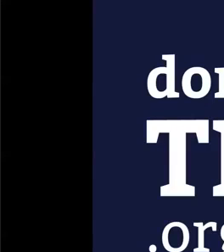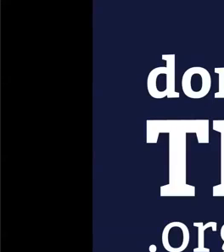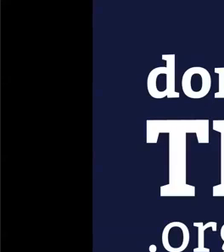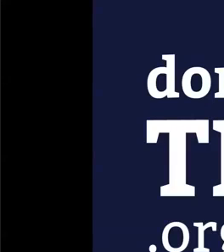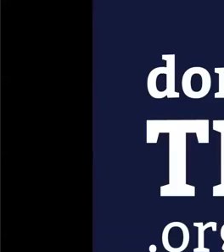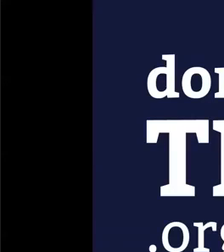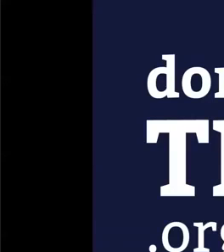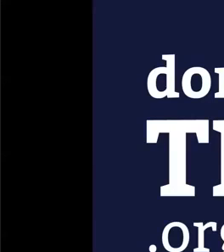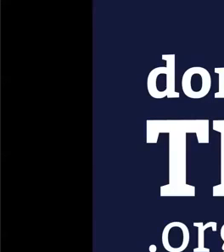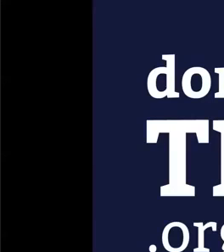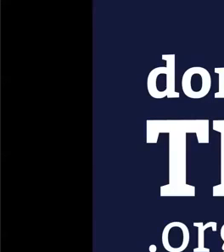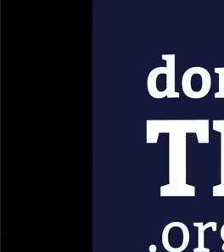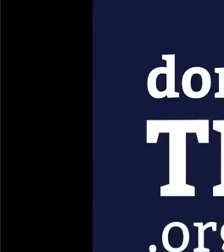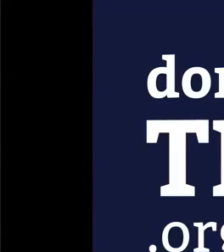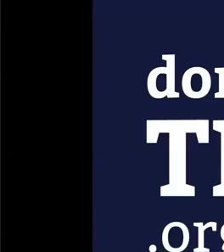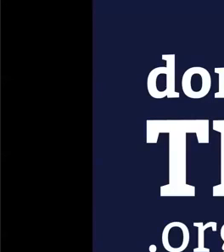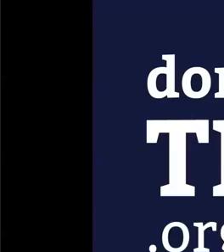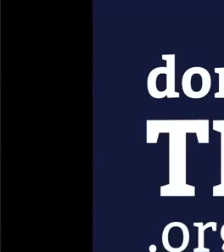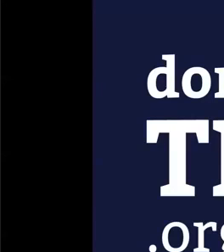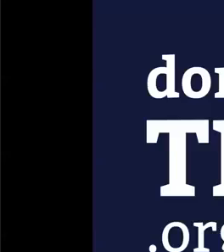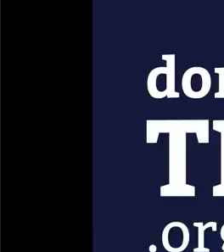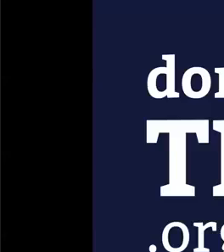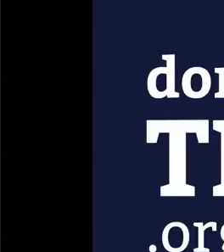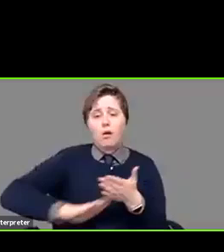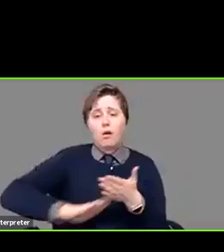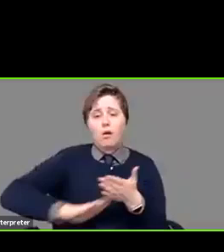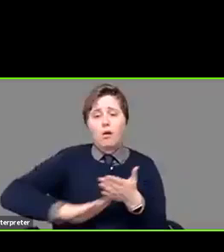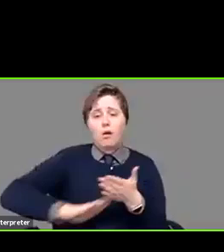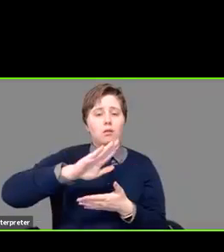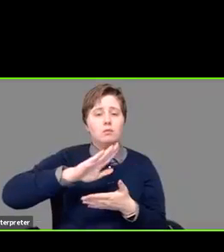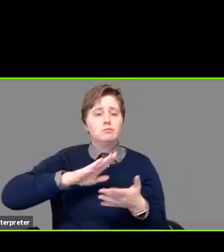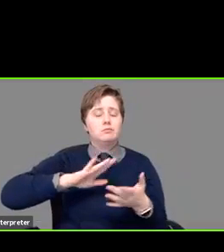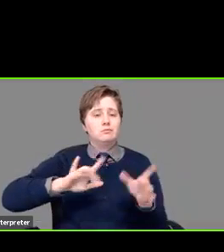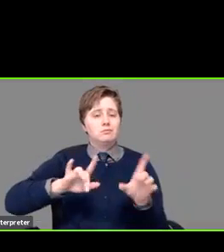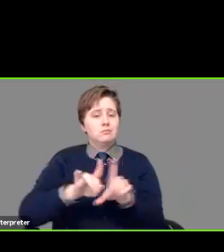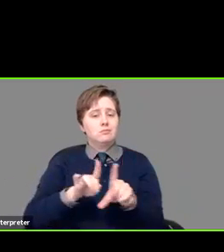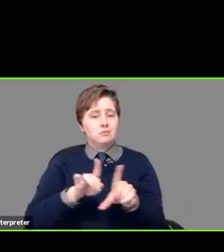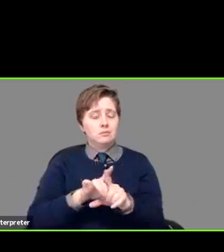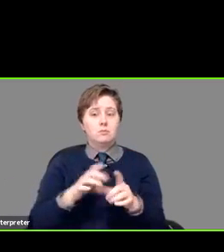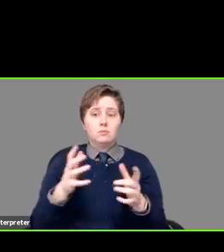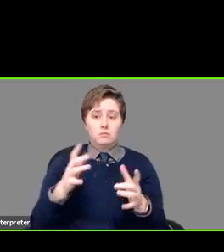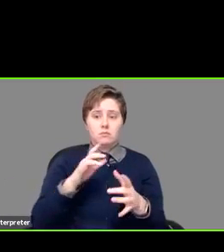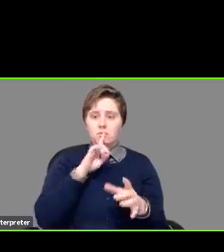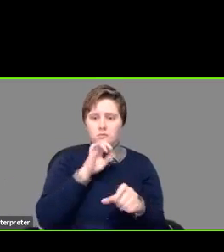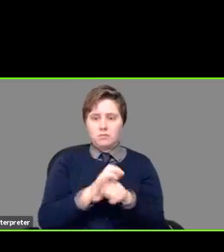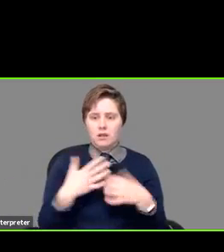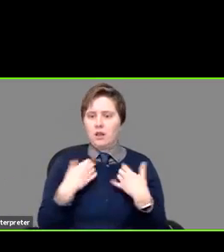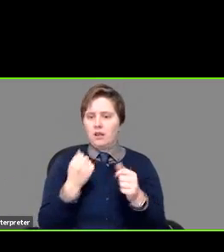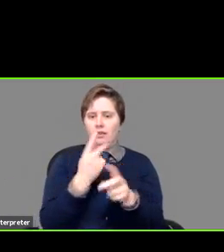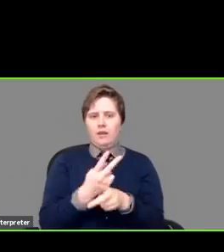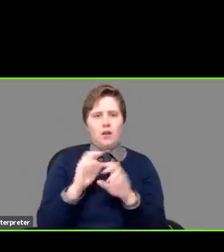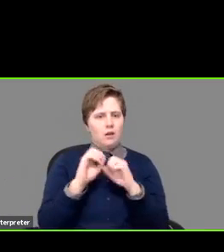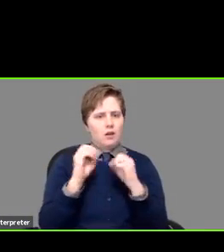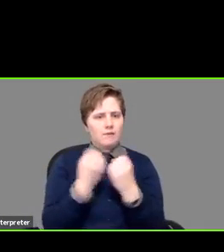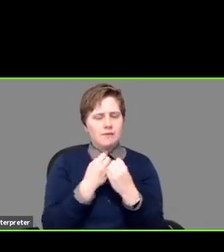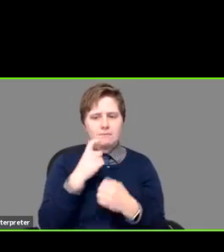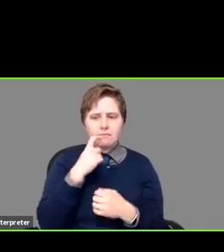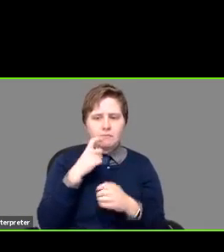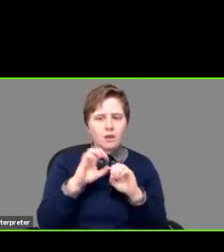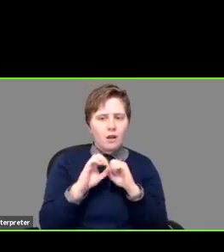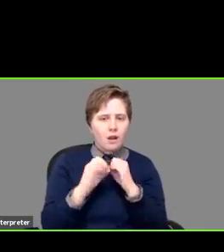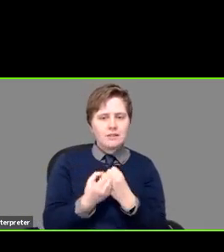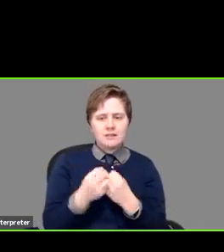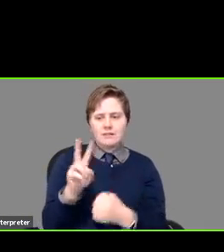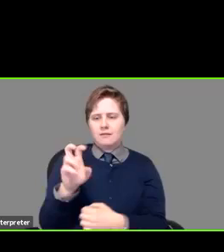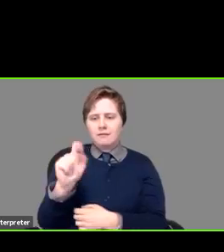the universities, as well as the actually healthcare offices, dentist offices and